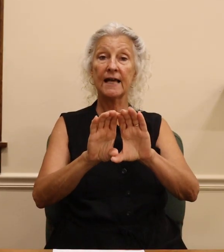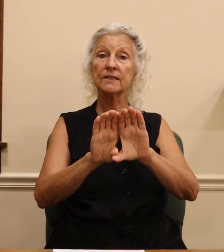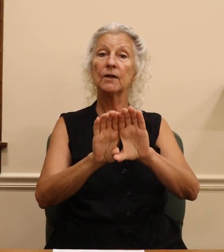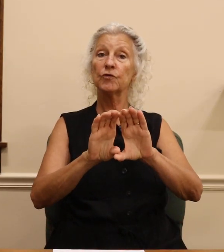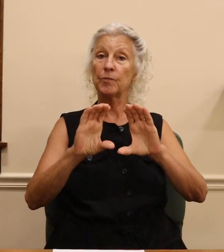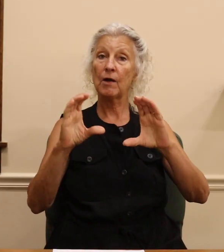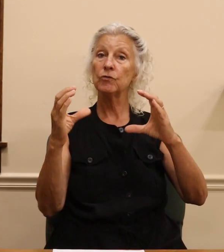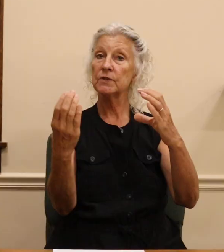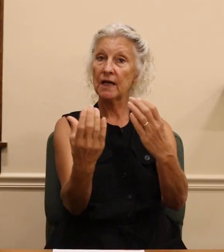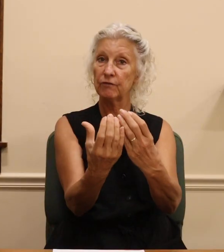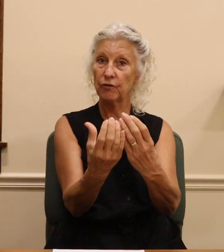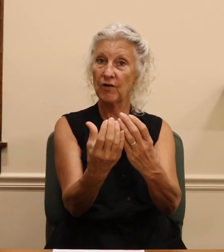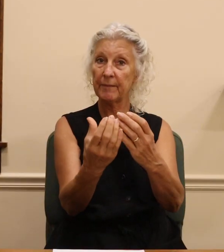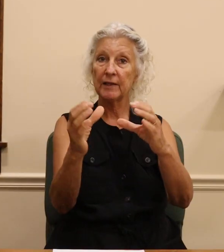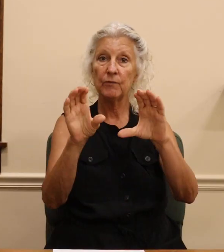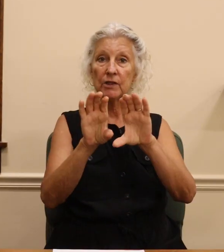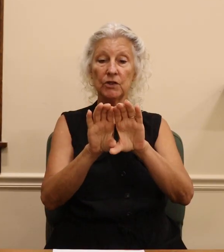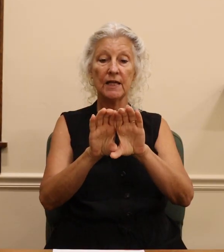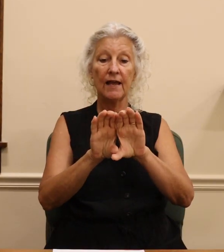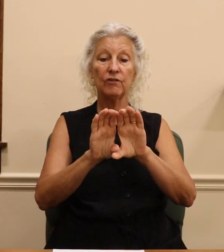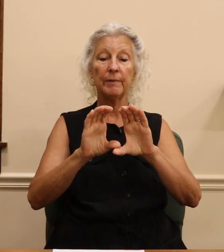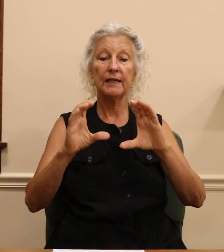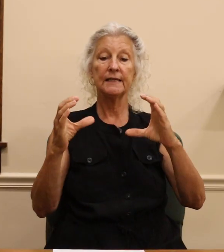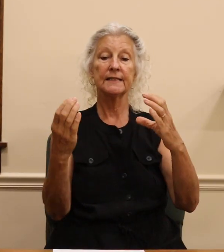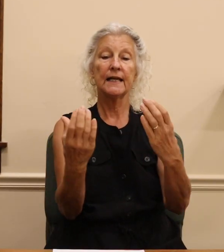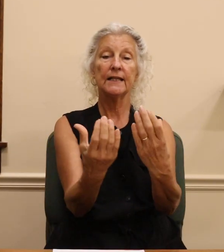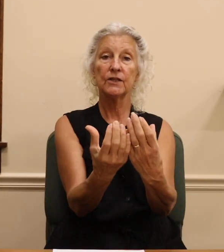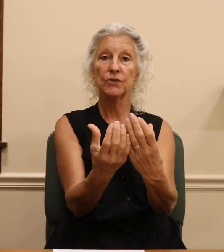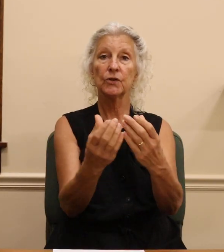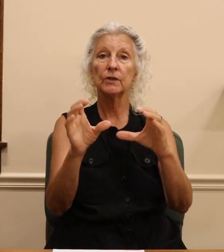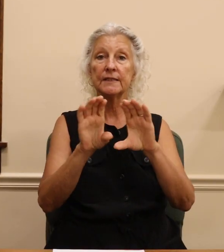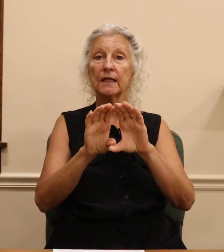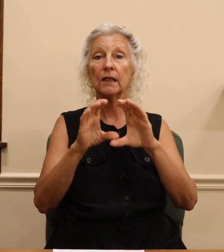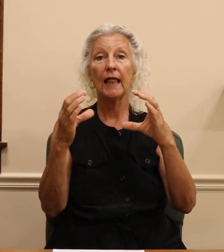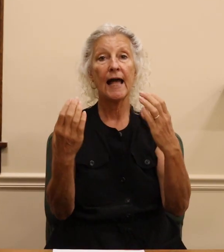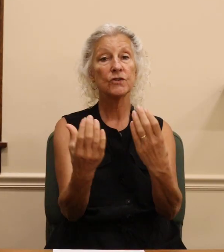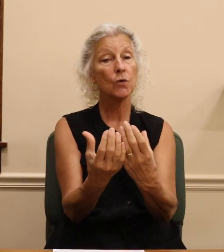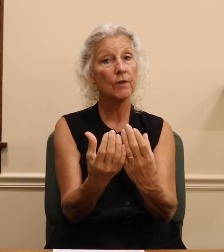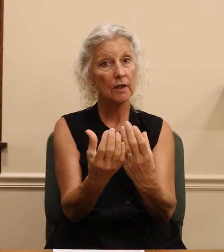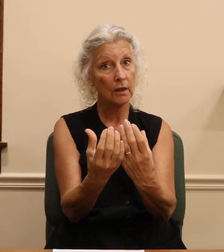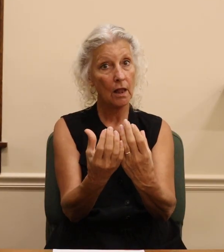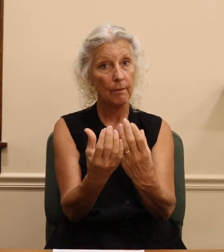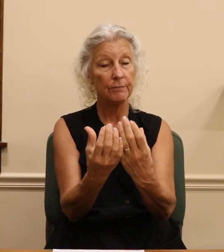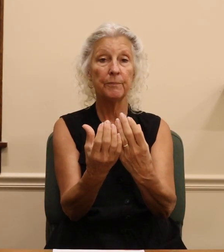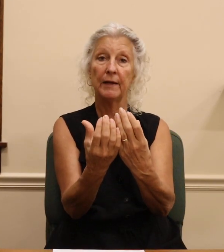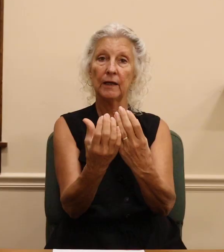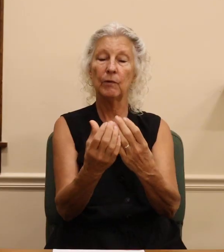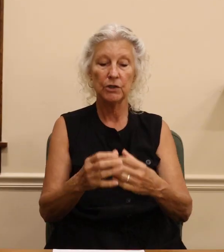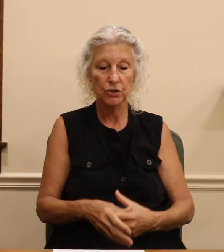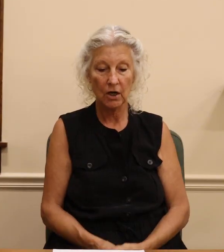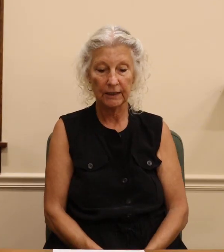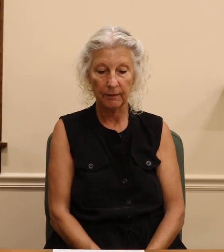Class comes from that root sign for family. We learned everybody inside that circle is the class or the club, depending on what you're talking